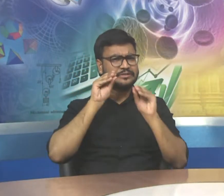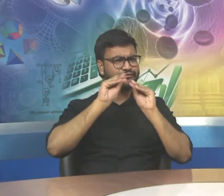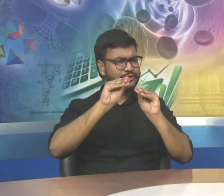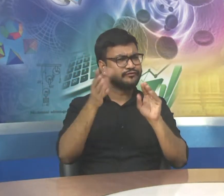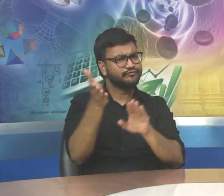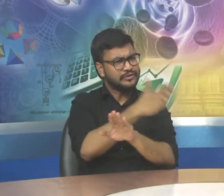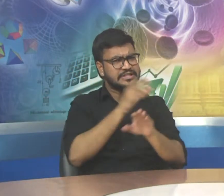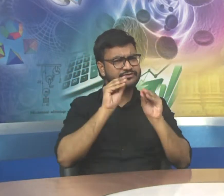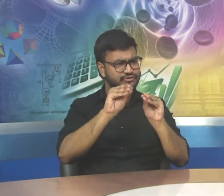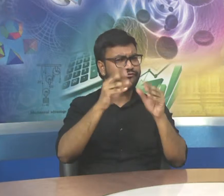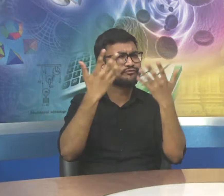work